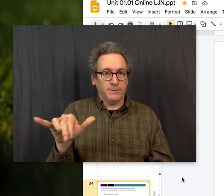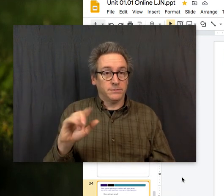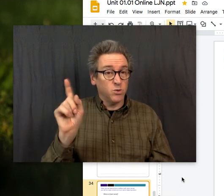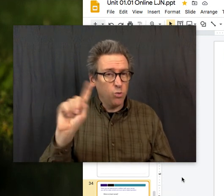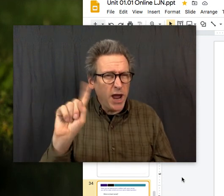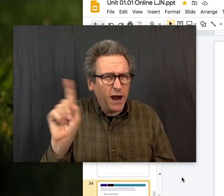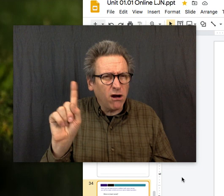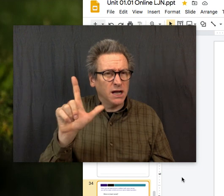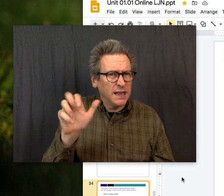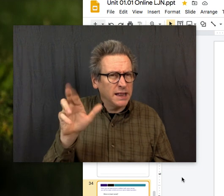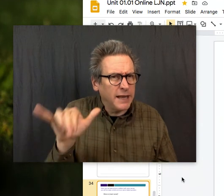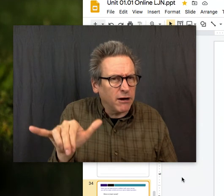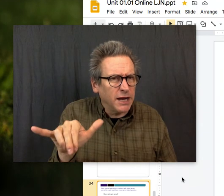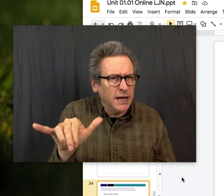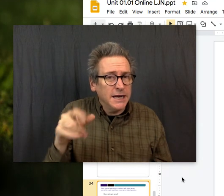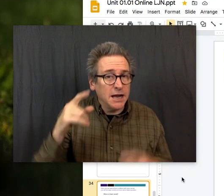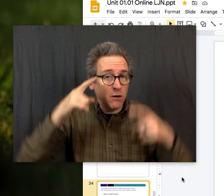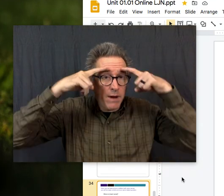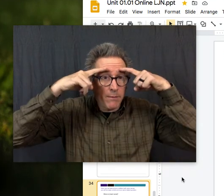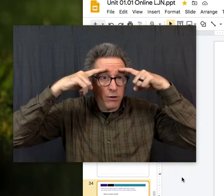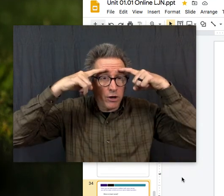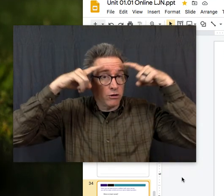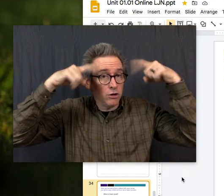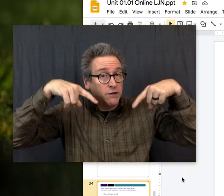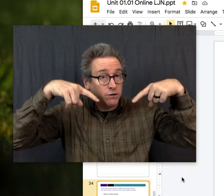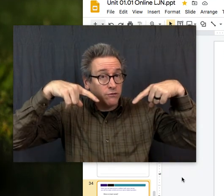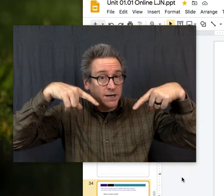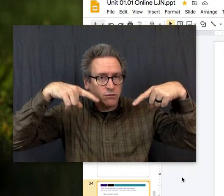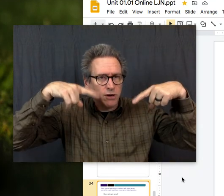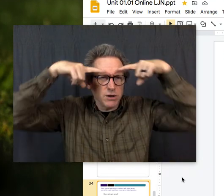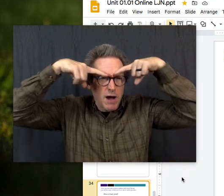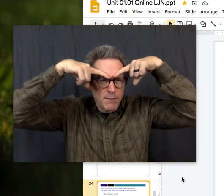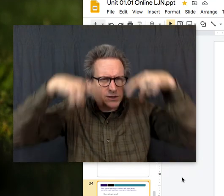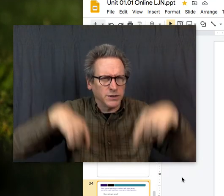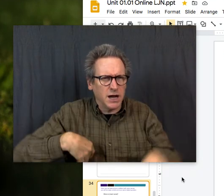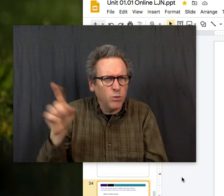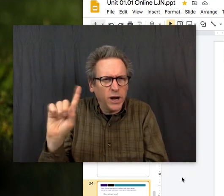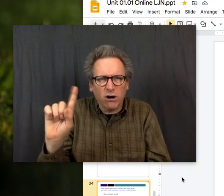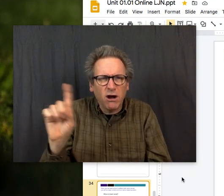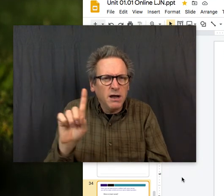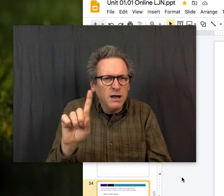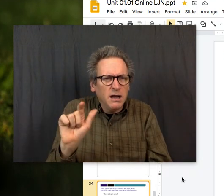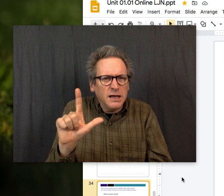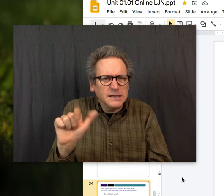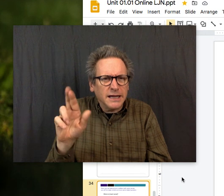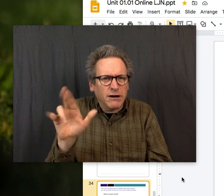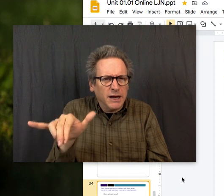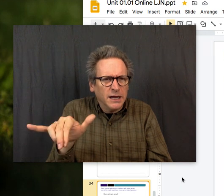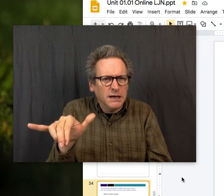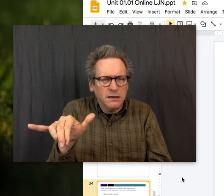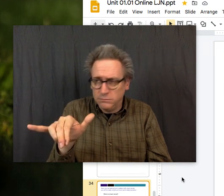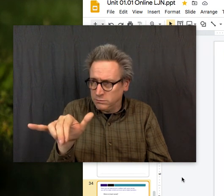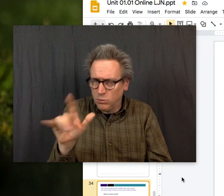Right, so where? There. Now remember, you're looking for information, right? So eyebrows go down. Where is Larry?